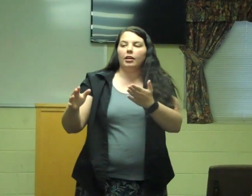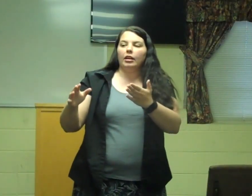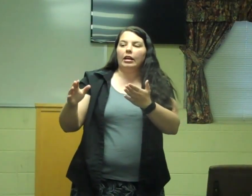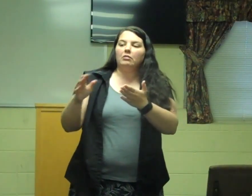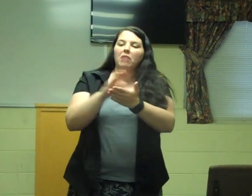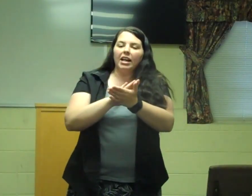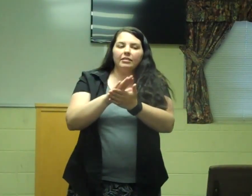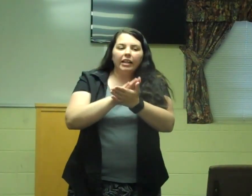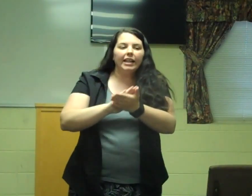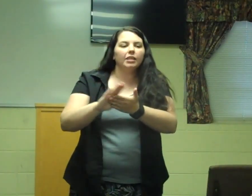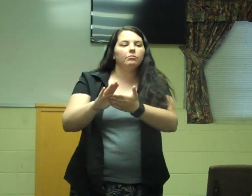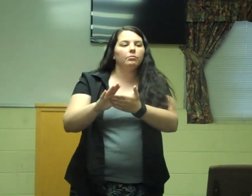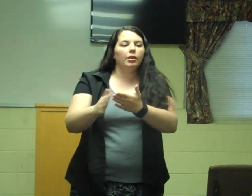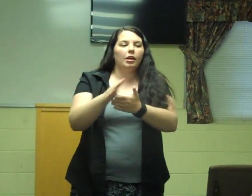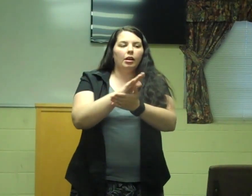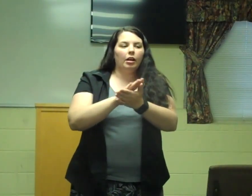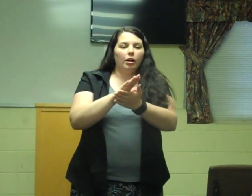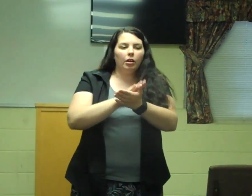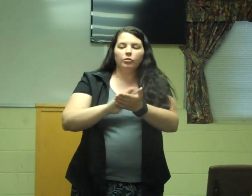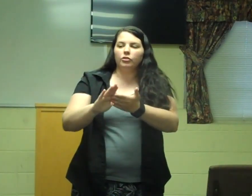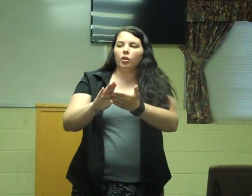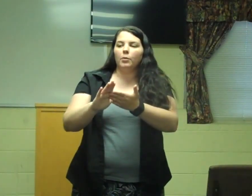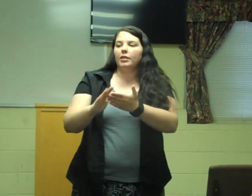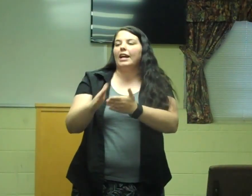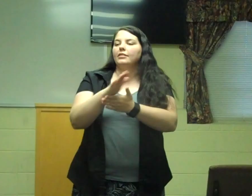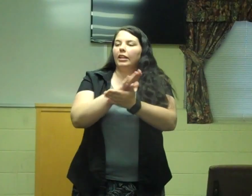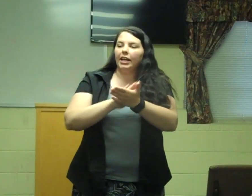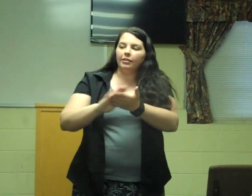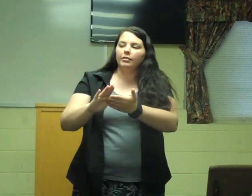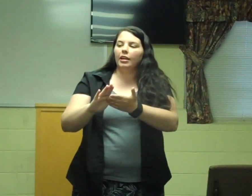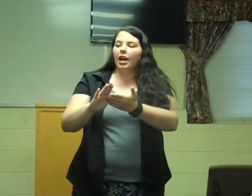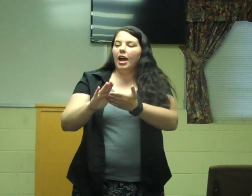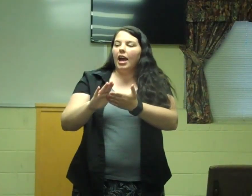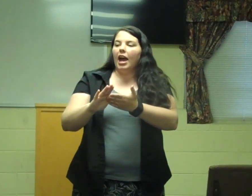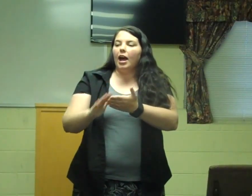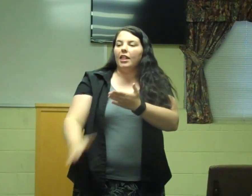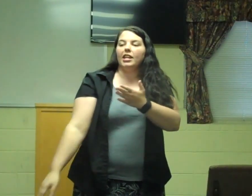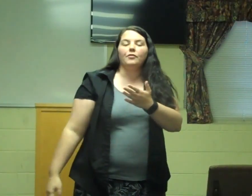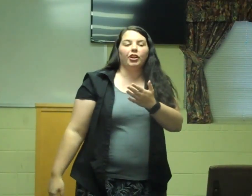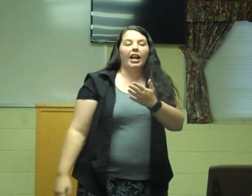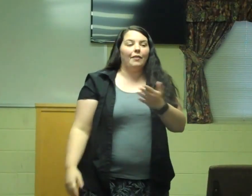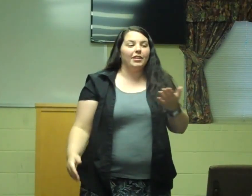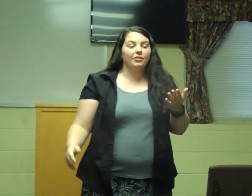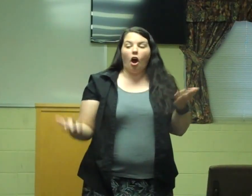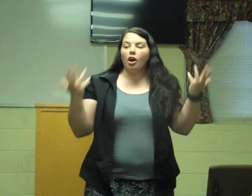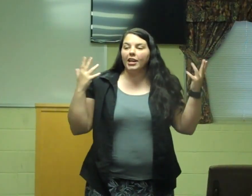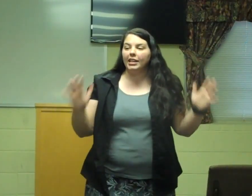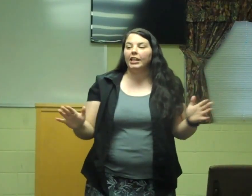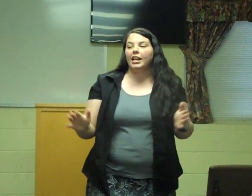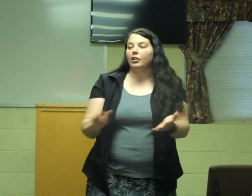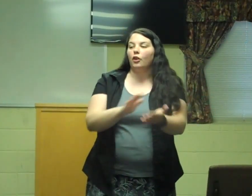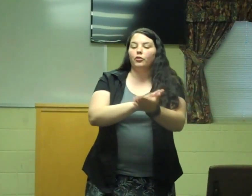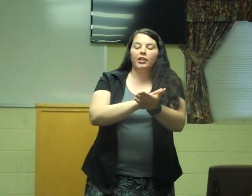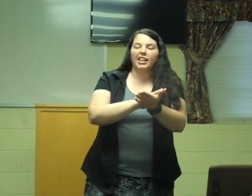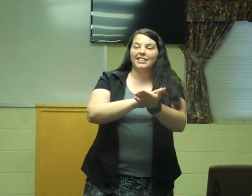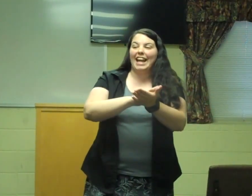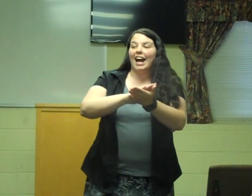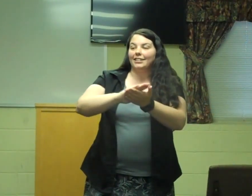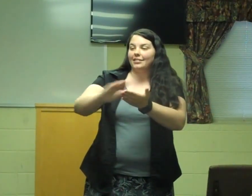to kind of clean it, just a little bit, that's clean. And then if it's already clean, you don't do anything, it's